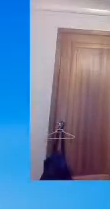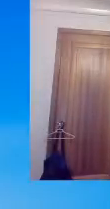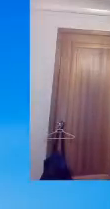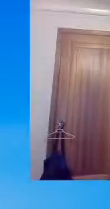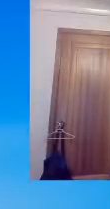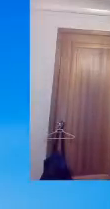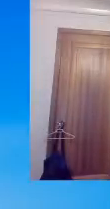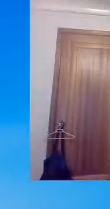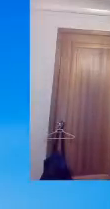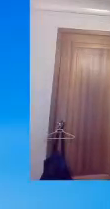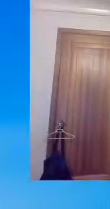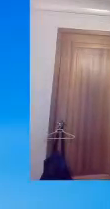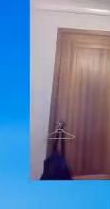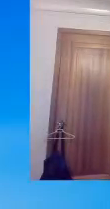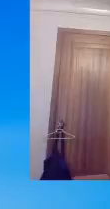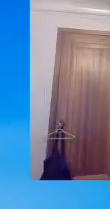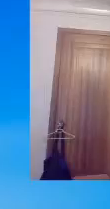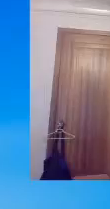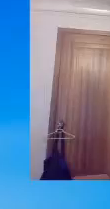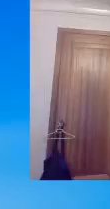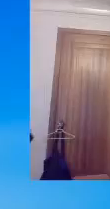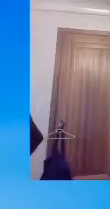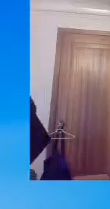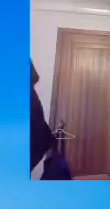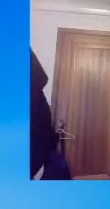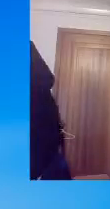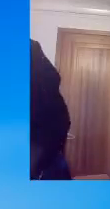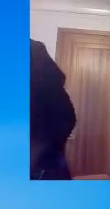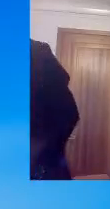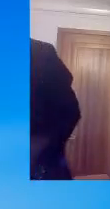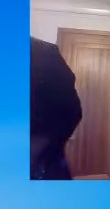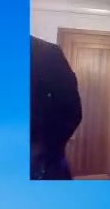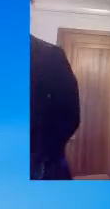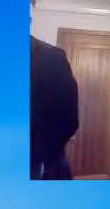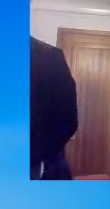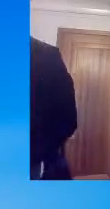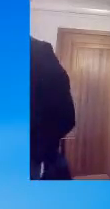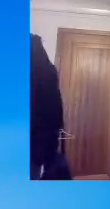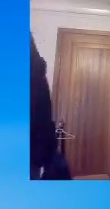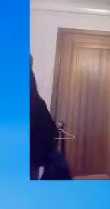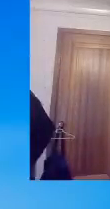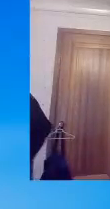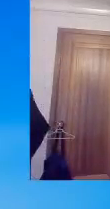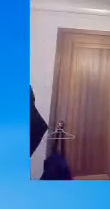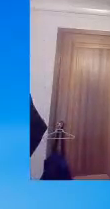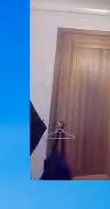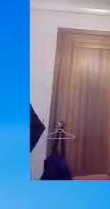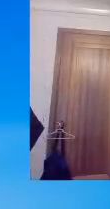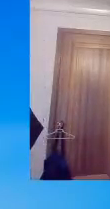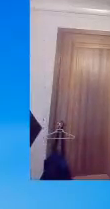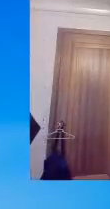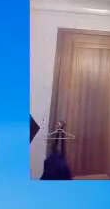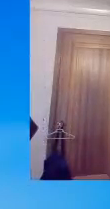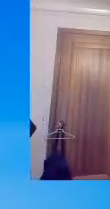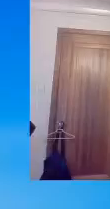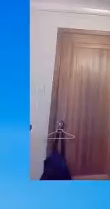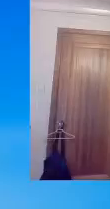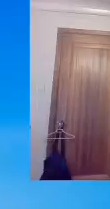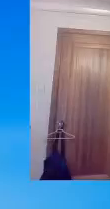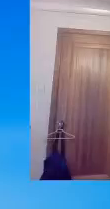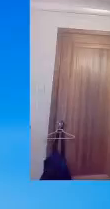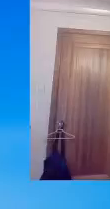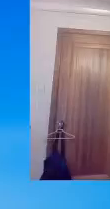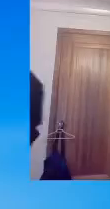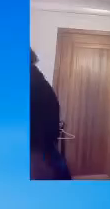All right, this goes over here. We don't need these. I don't need my keys anymore. I don't intend to drive. I'm home.